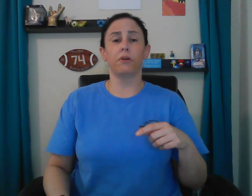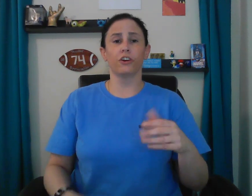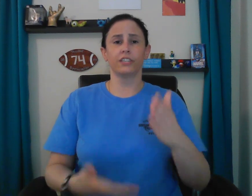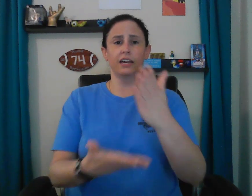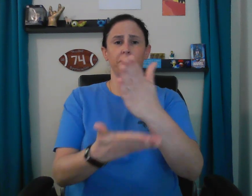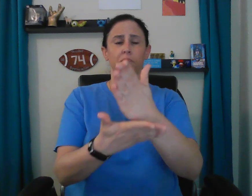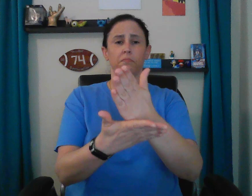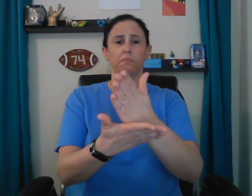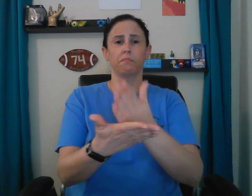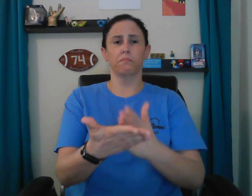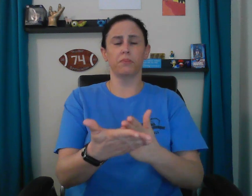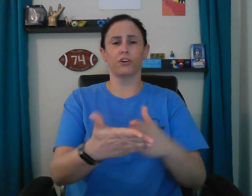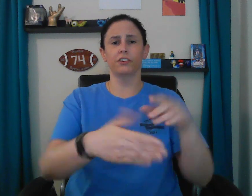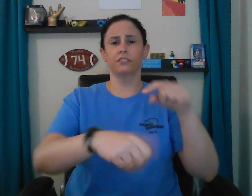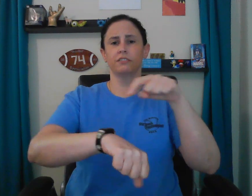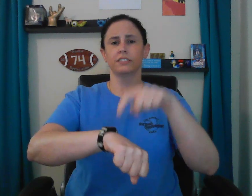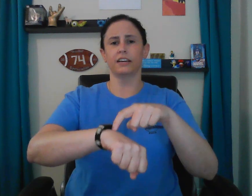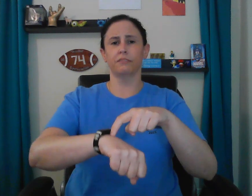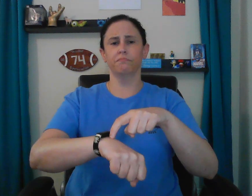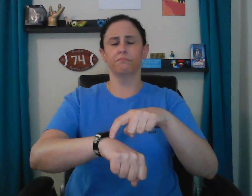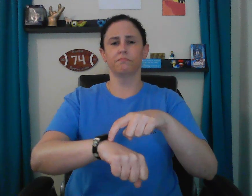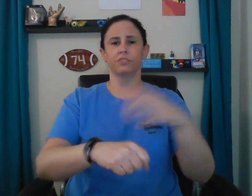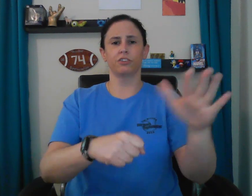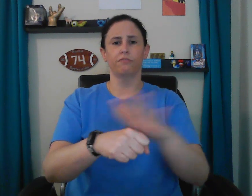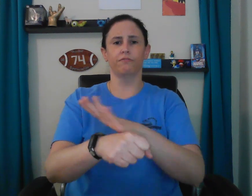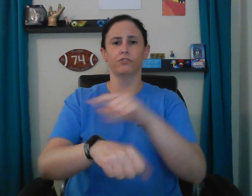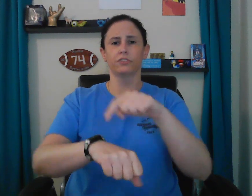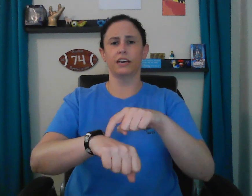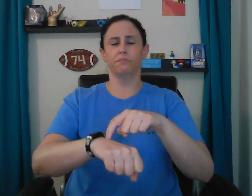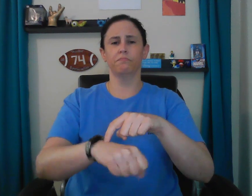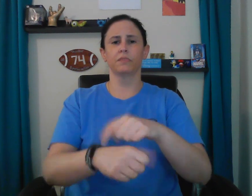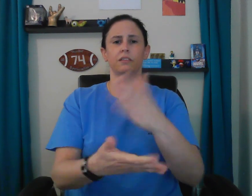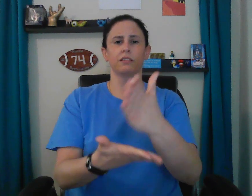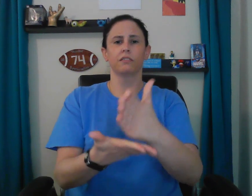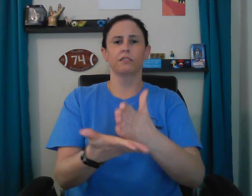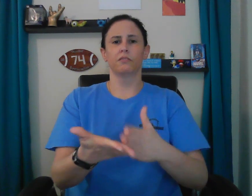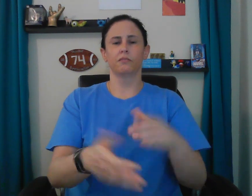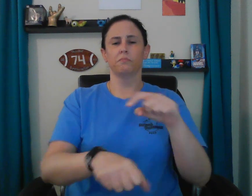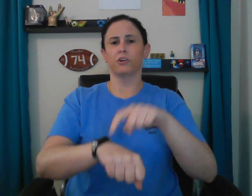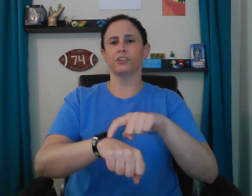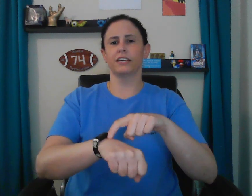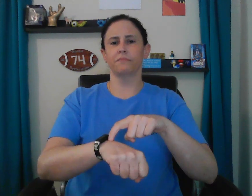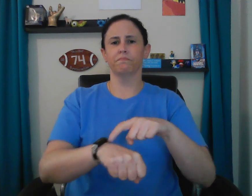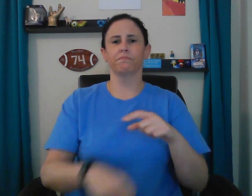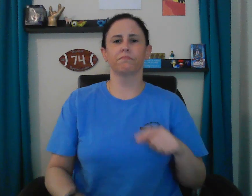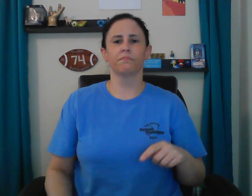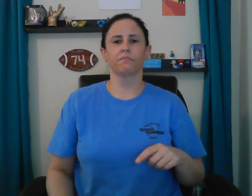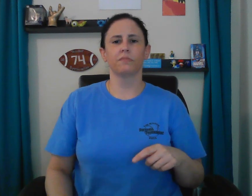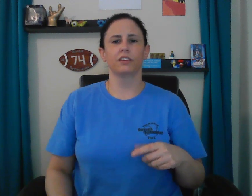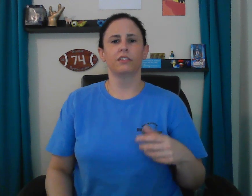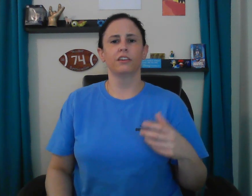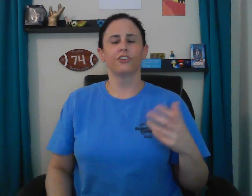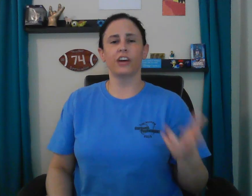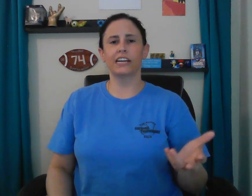Part time. Part time. So full time. Part time.